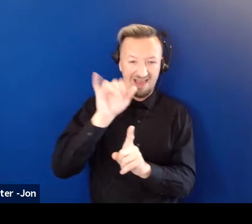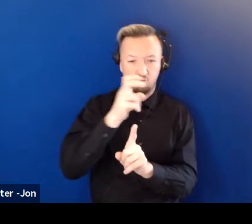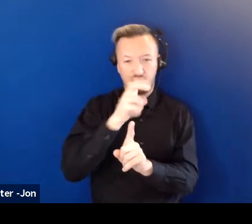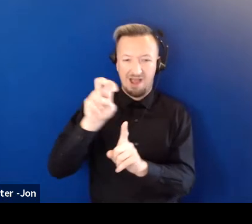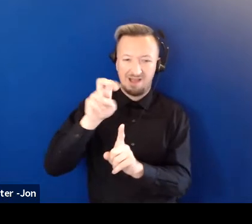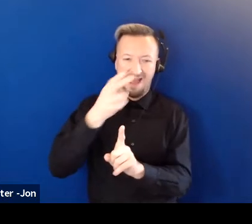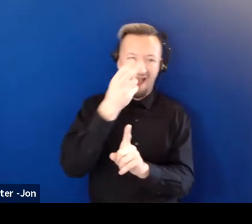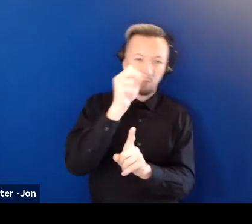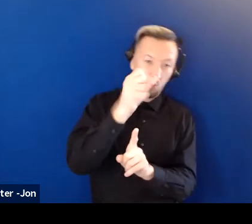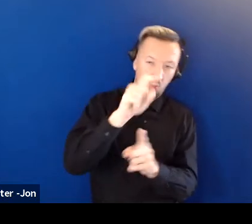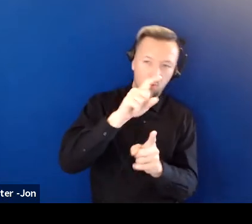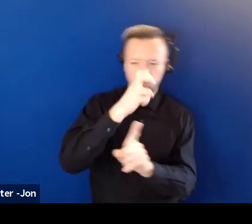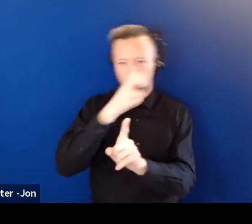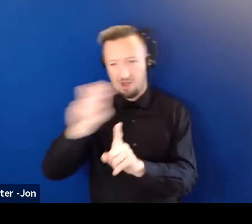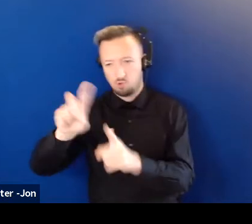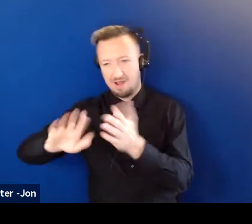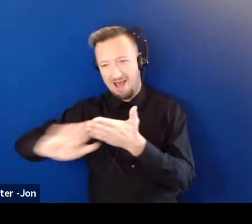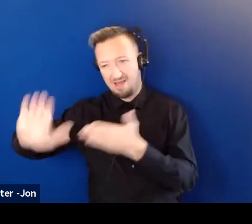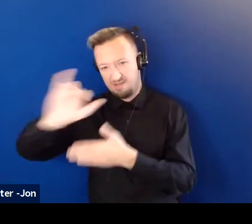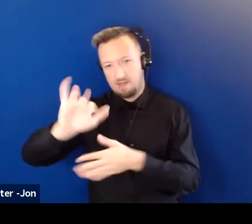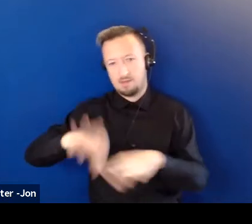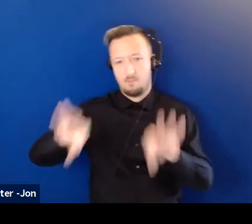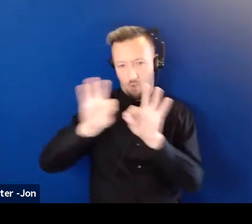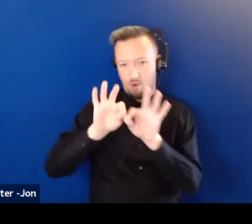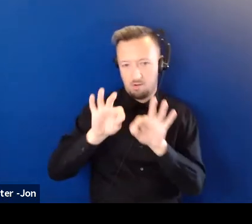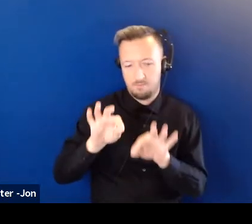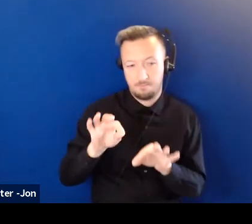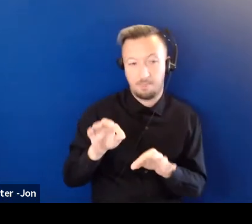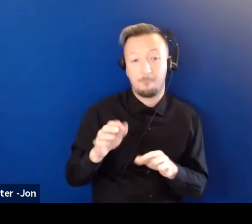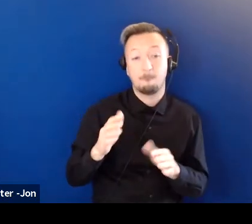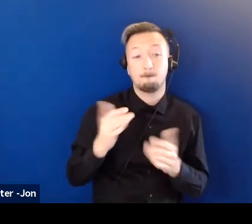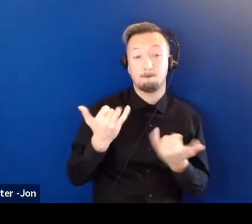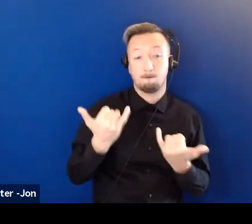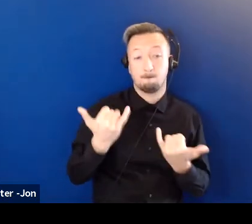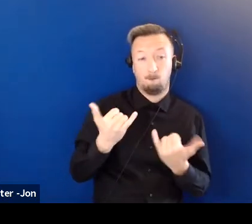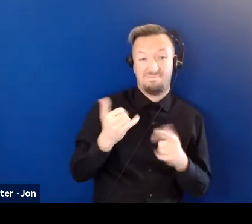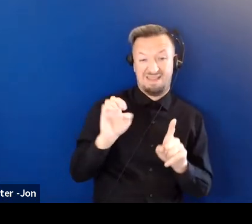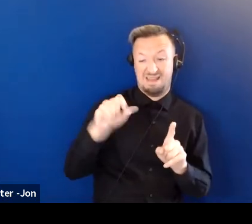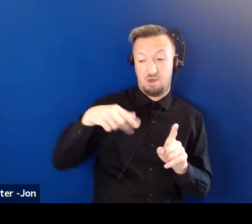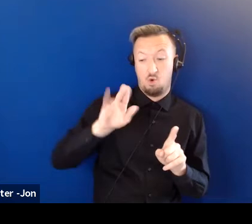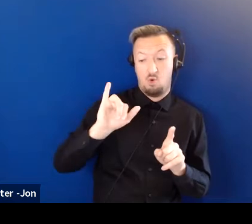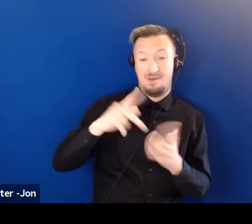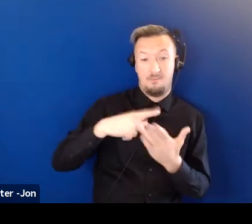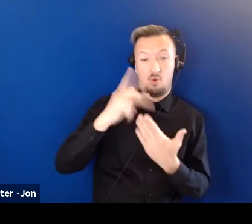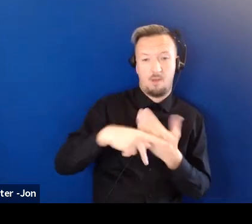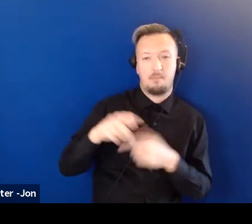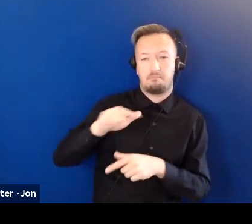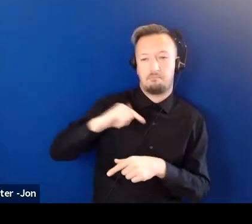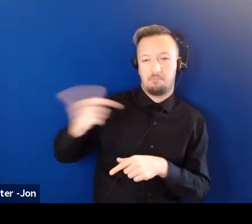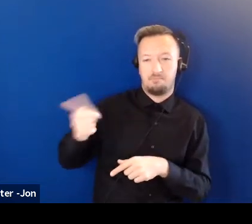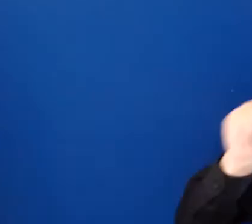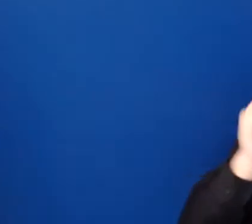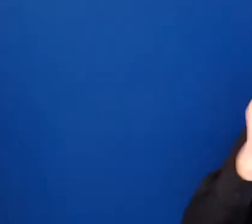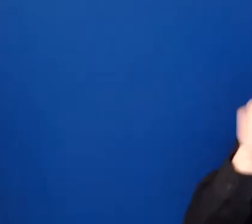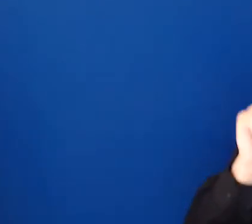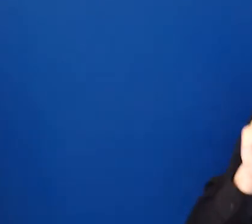that's important. And then I'm going to let Aja chat through our EQUIP program and what that looks like. Paige, this